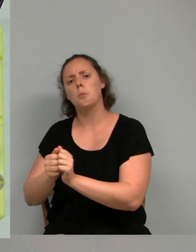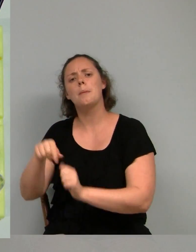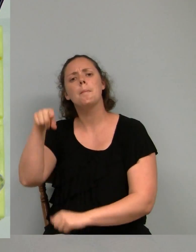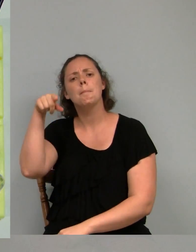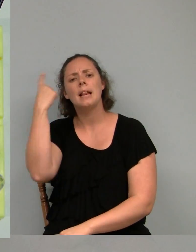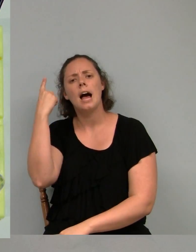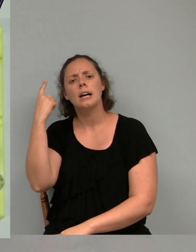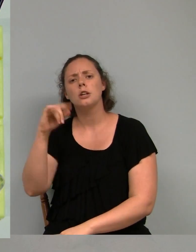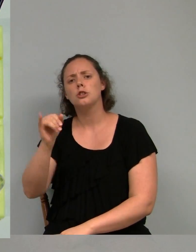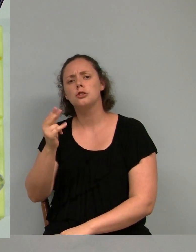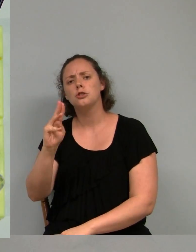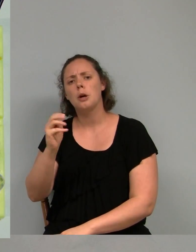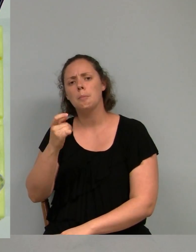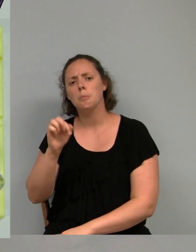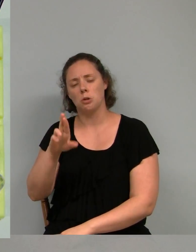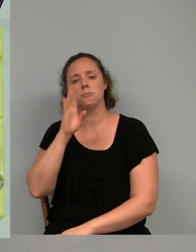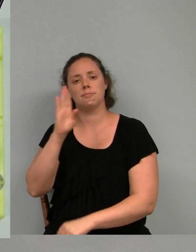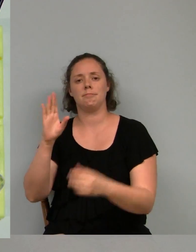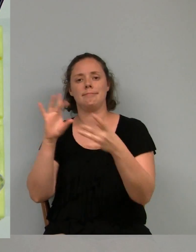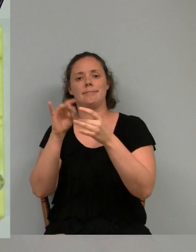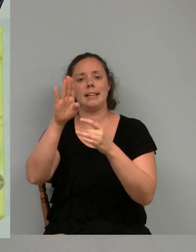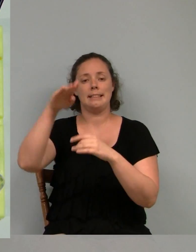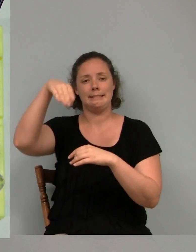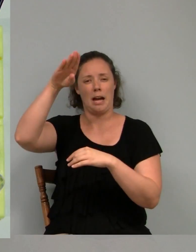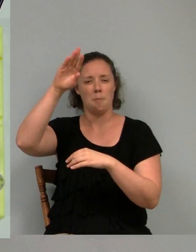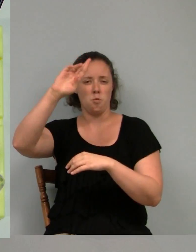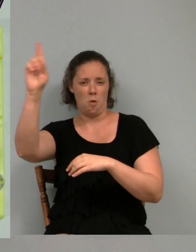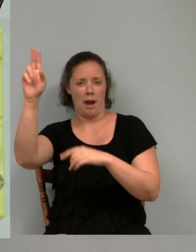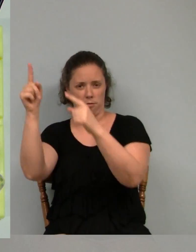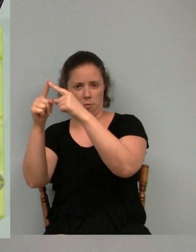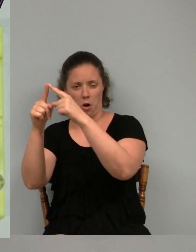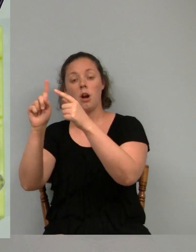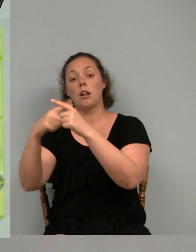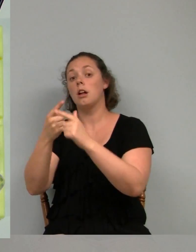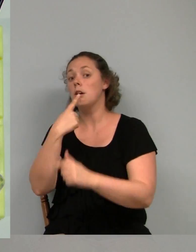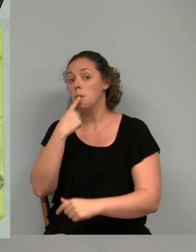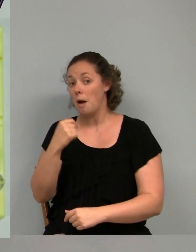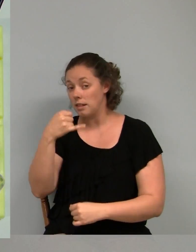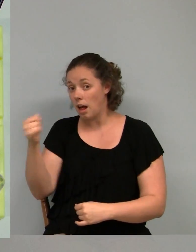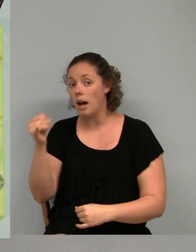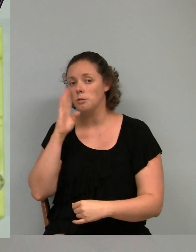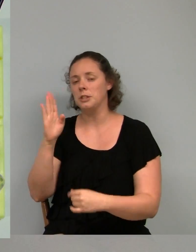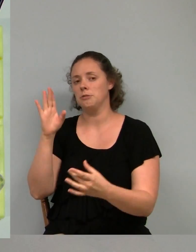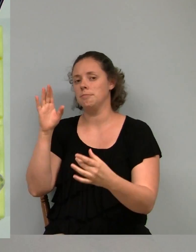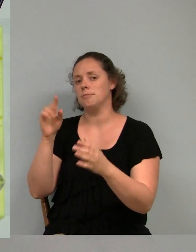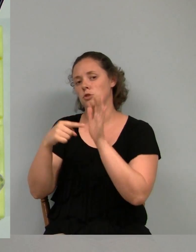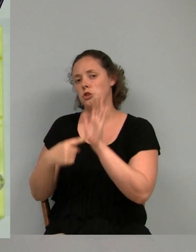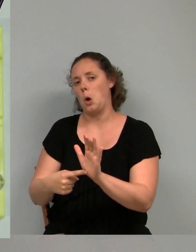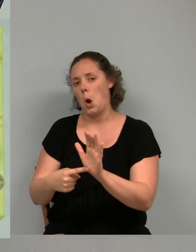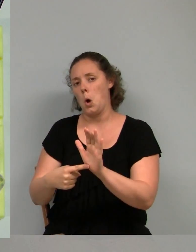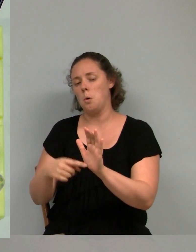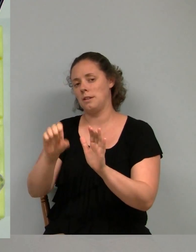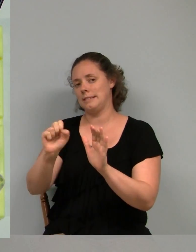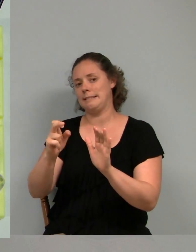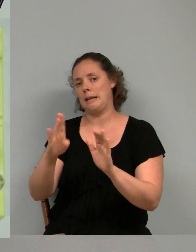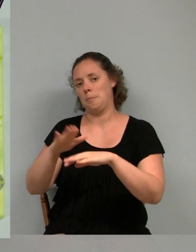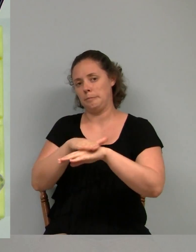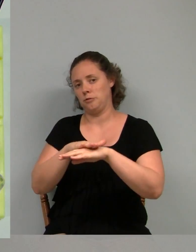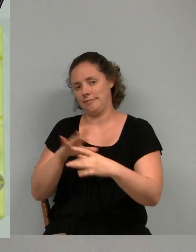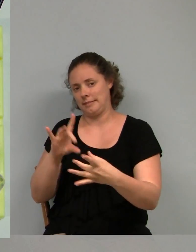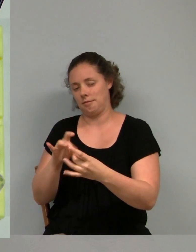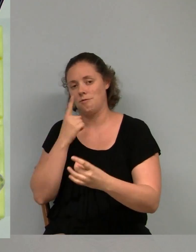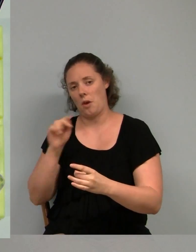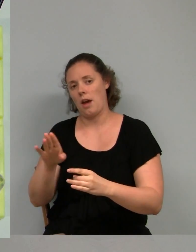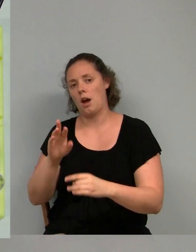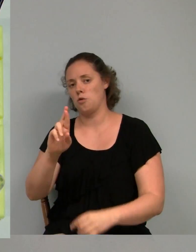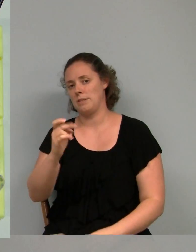jumper that connects the upper right corner. Then the red line shows the subsurface connection to the resistor.